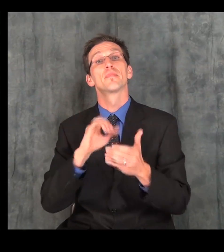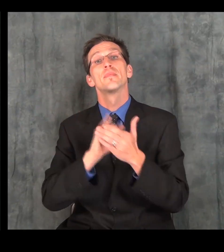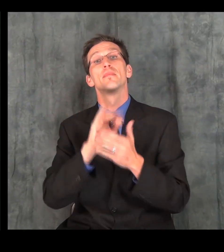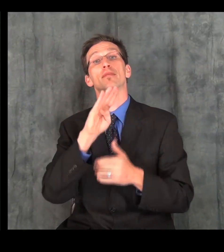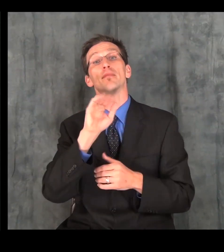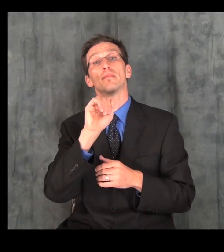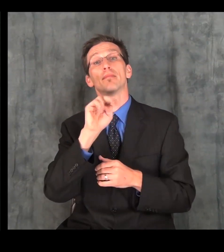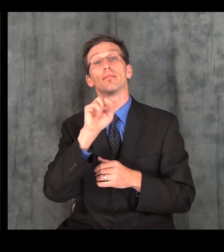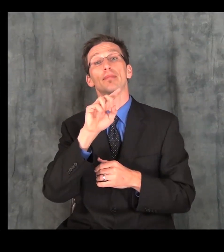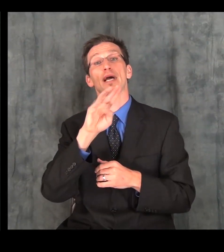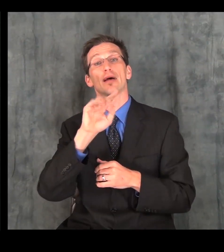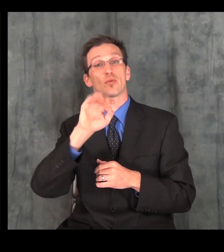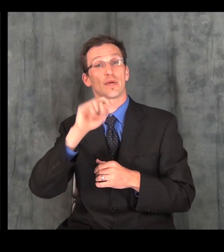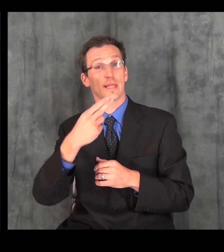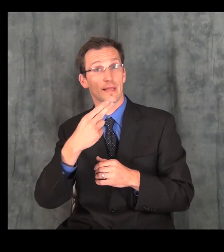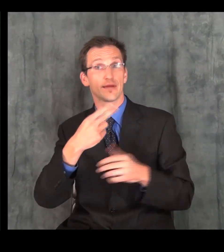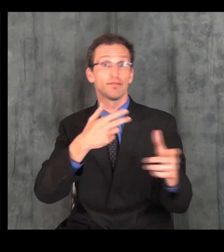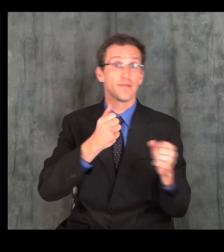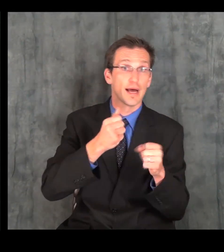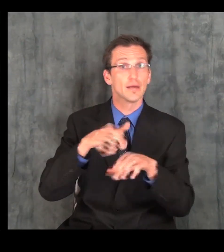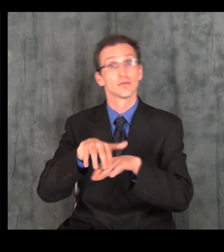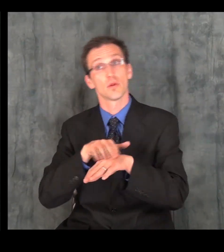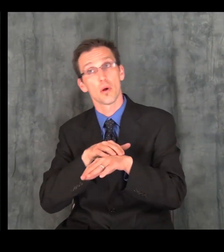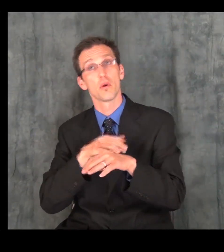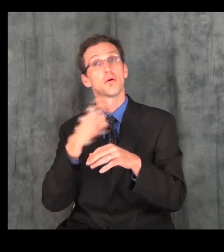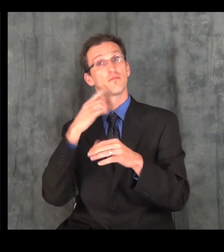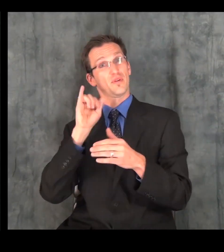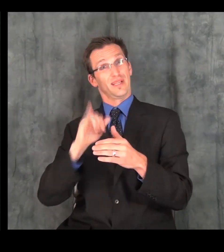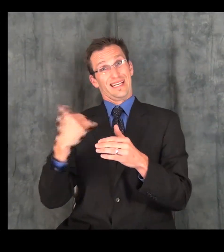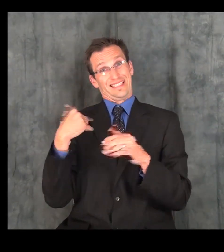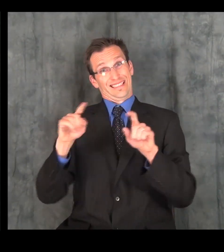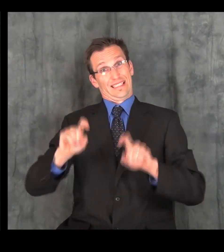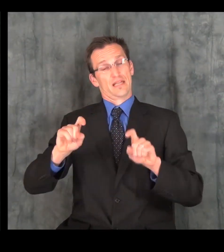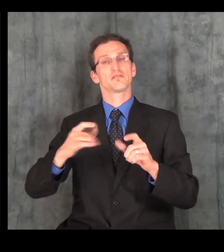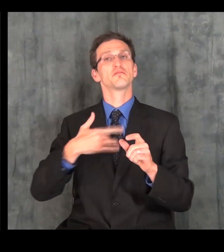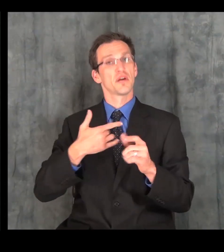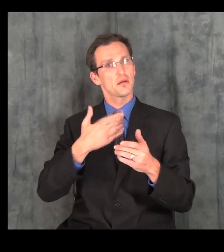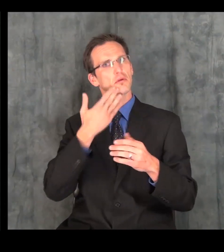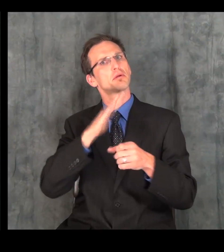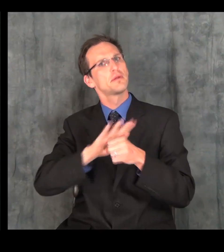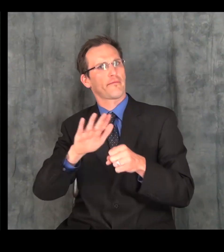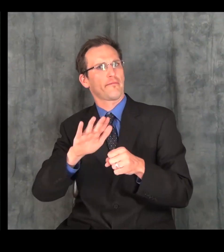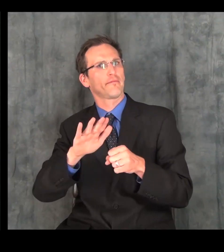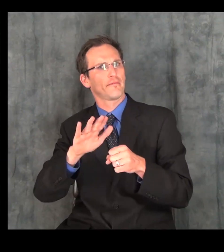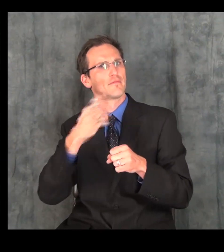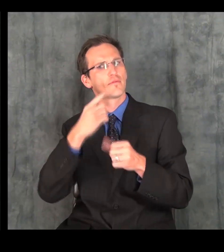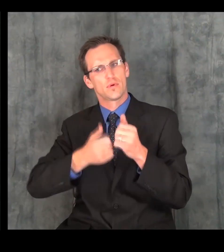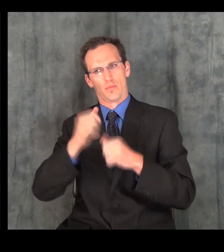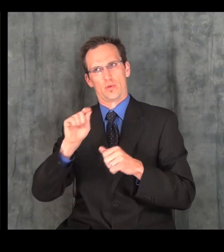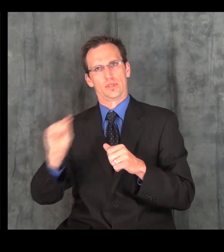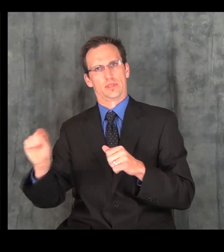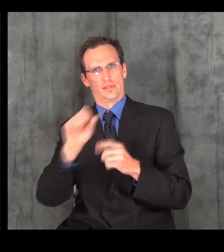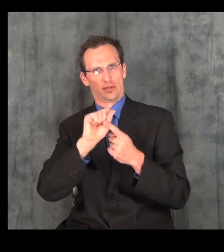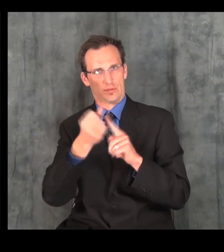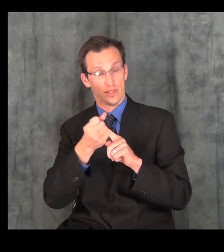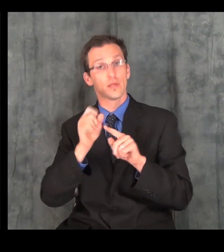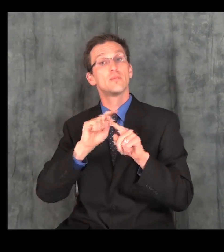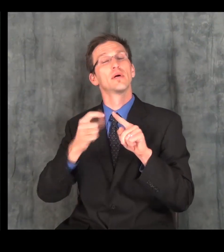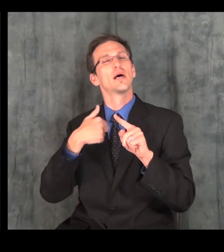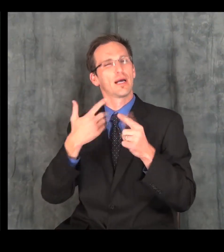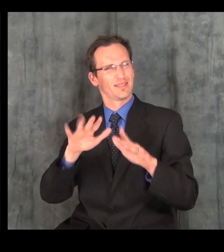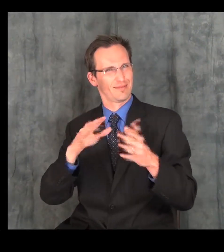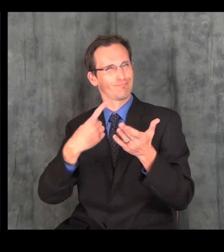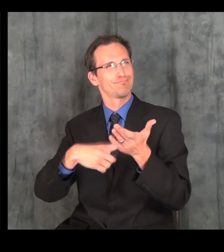felt was appropriate for the most part, but as I mentioned earlier on, the technician actually increased